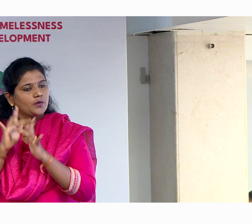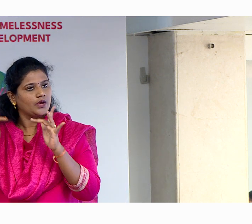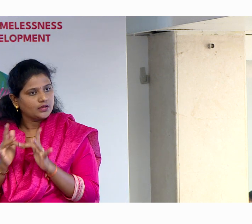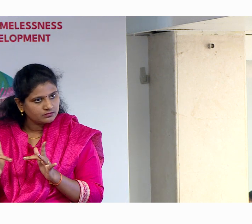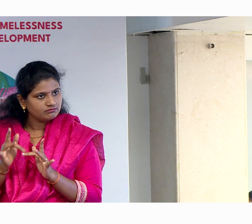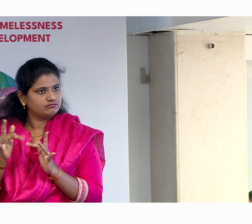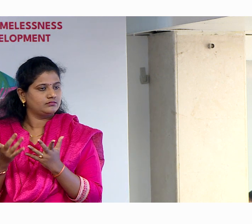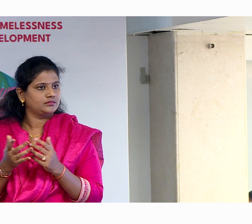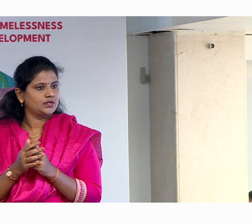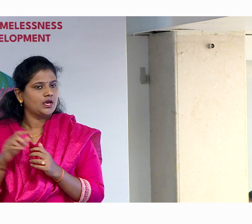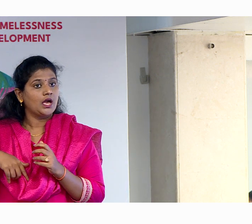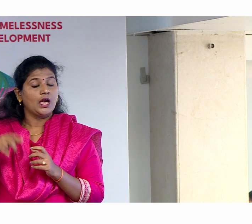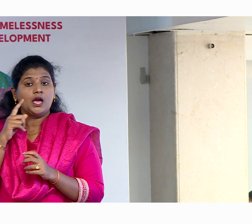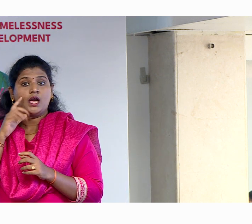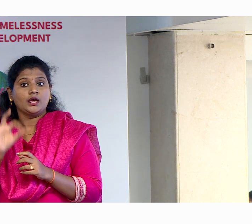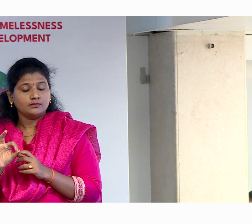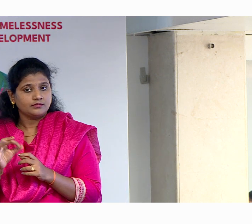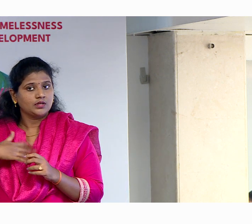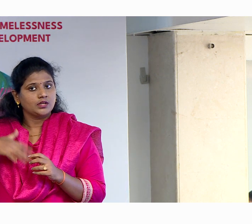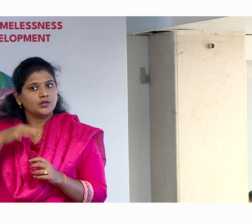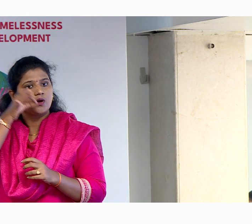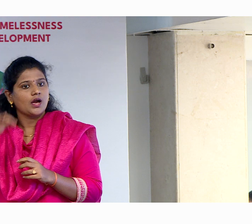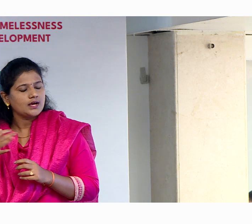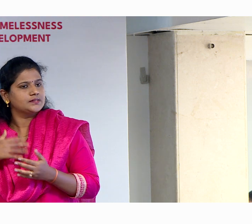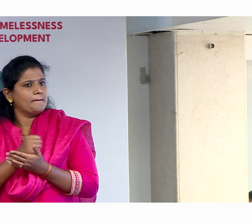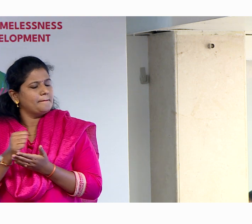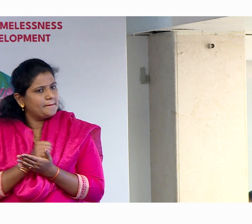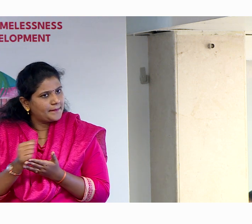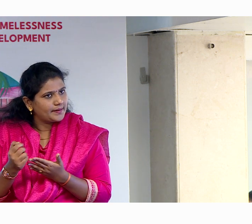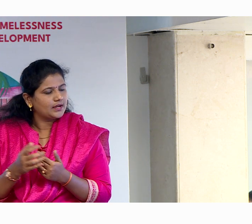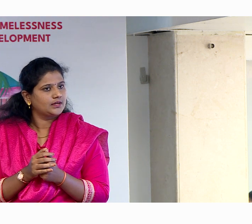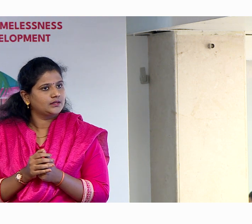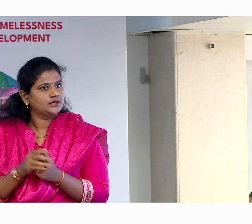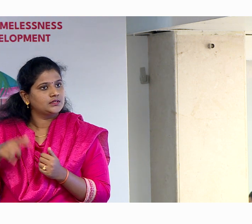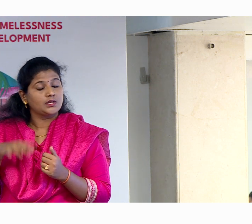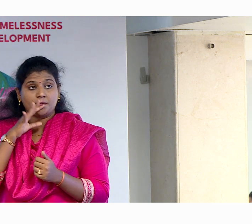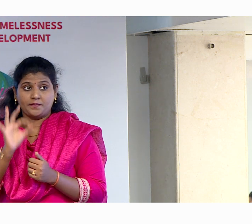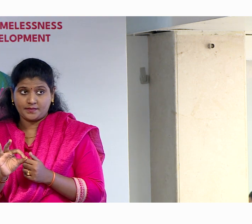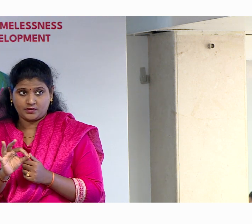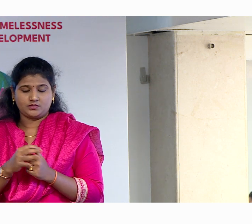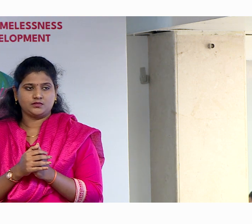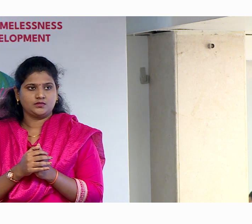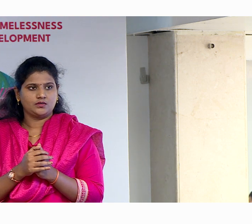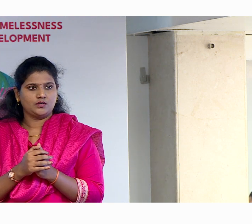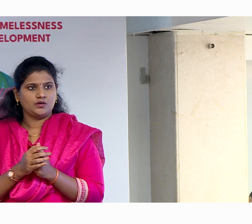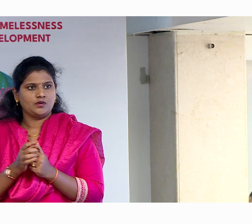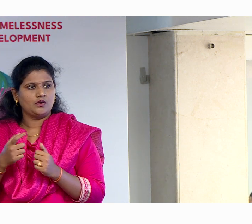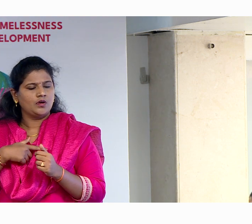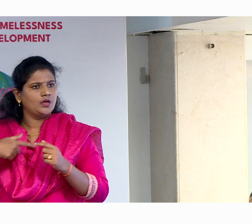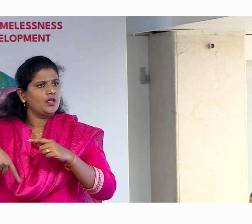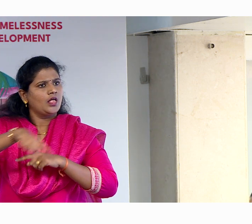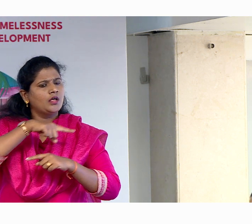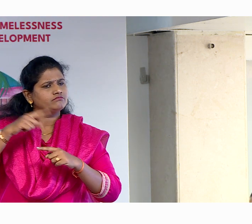evidence, particularly using, for us, communities of practice, and making sure that also in those communities